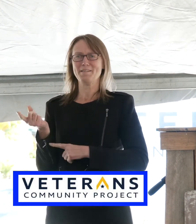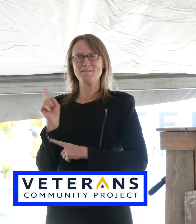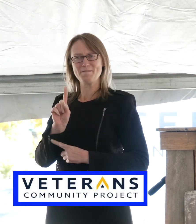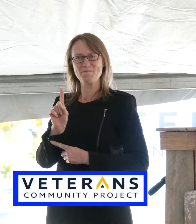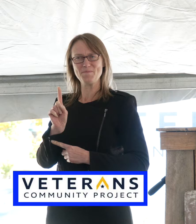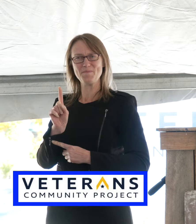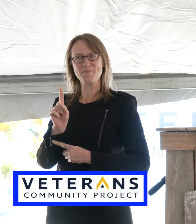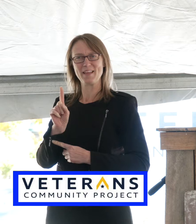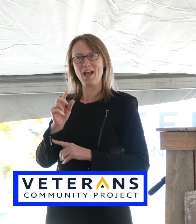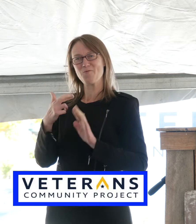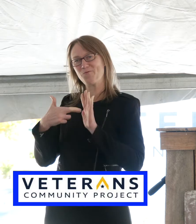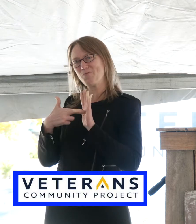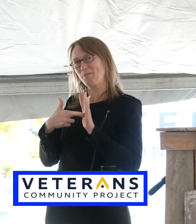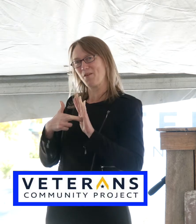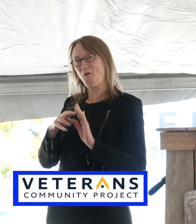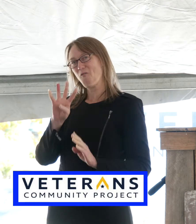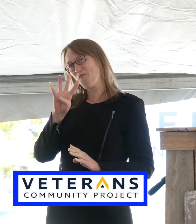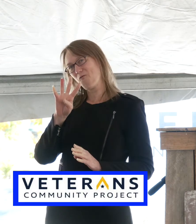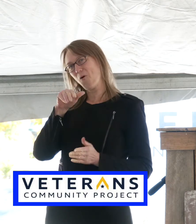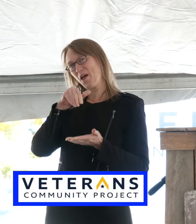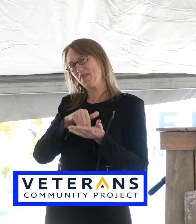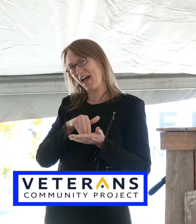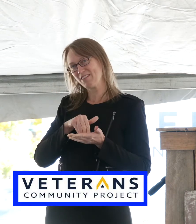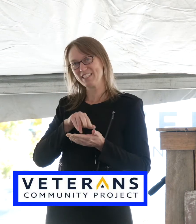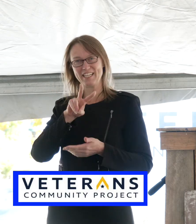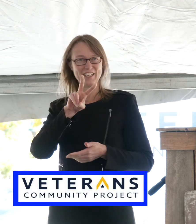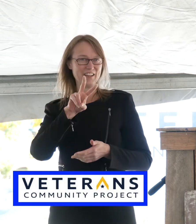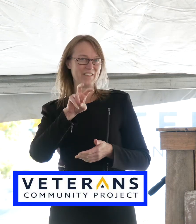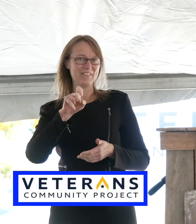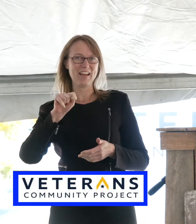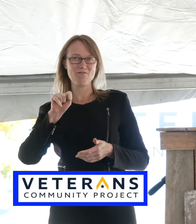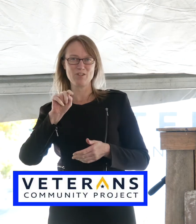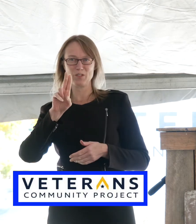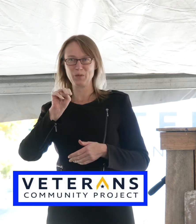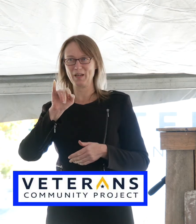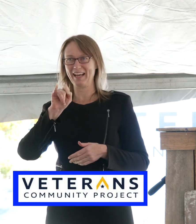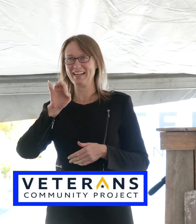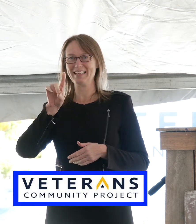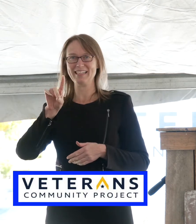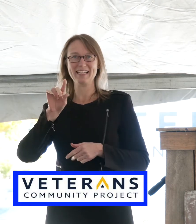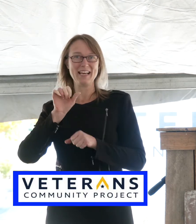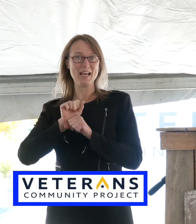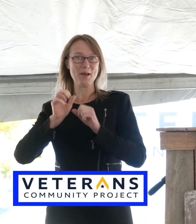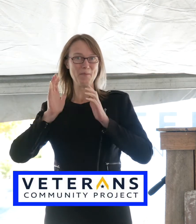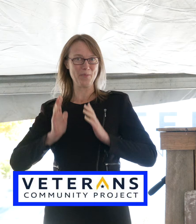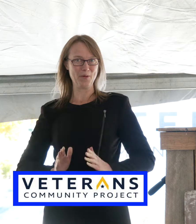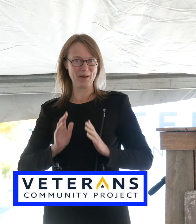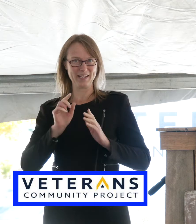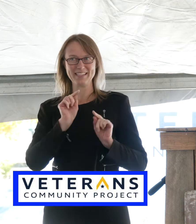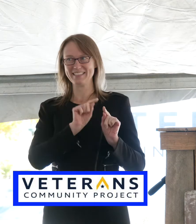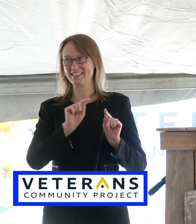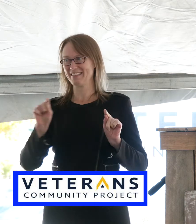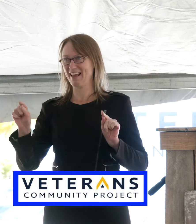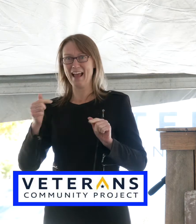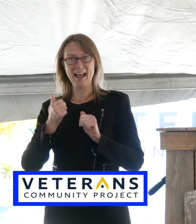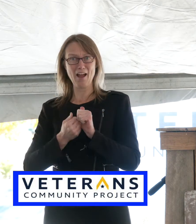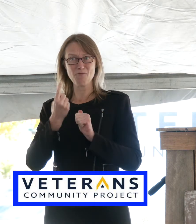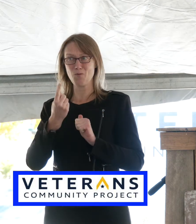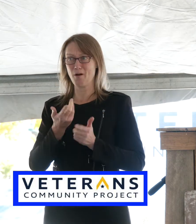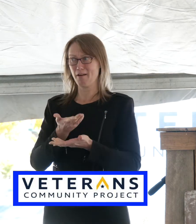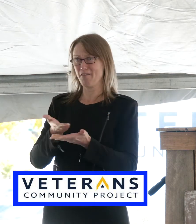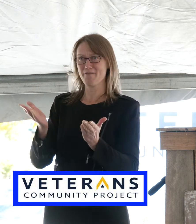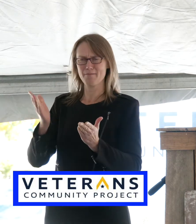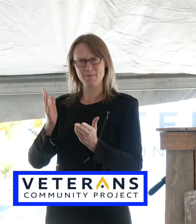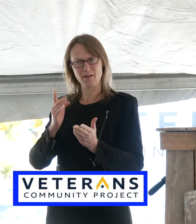our 4,000 Veterans United employees. Every one of our employees are committed to taking